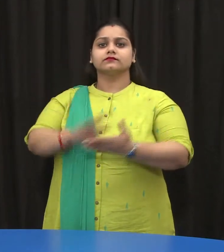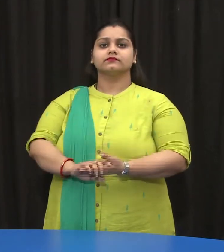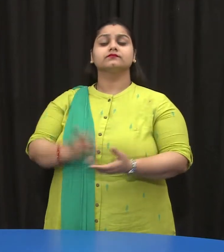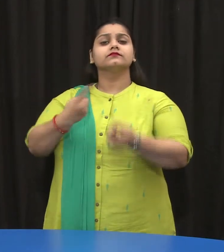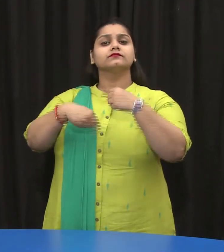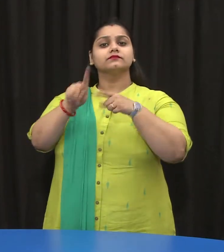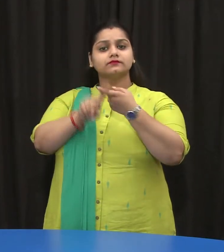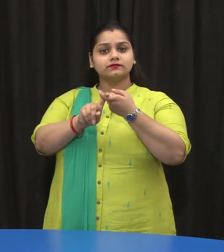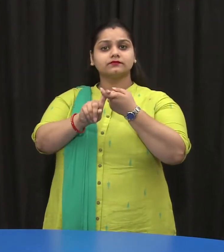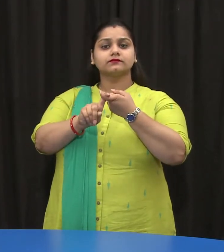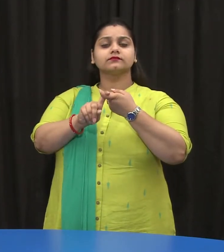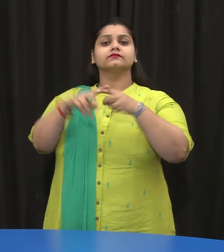about formatting worksheet.